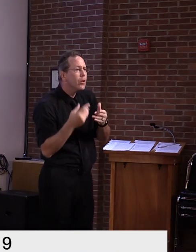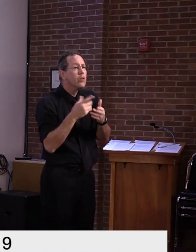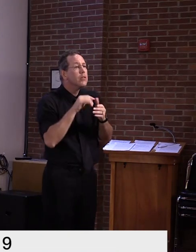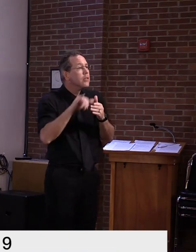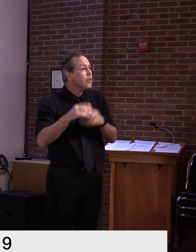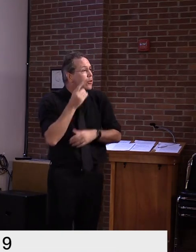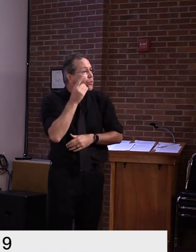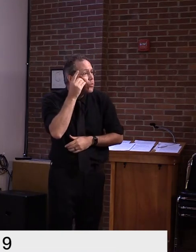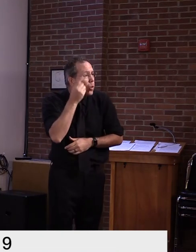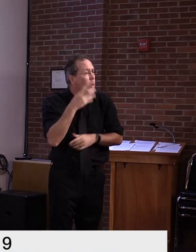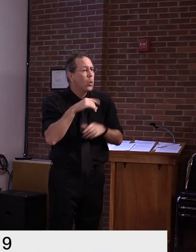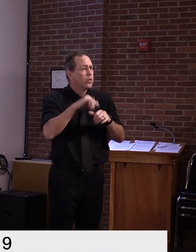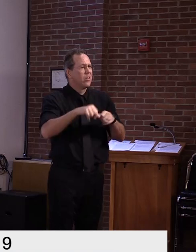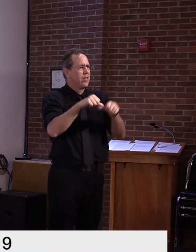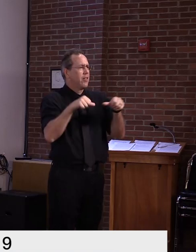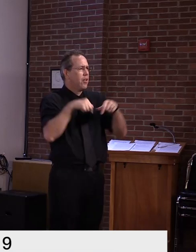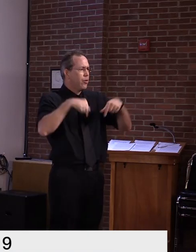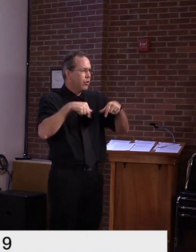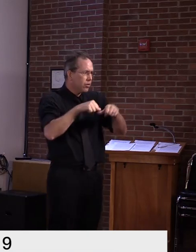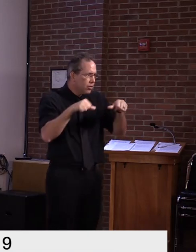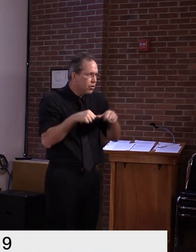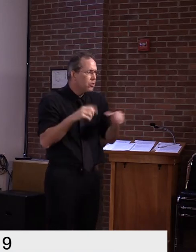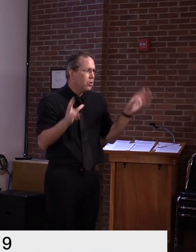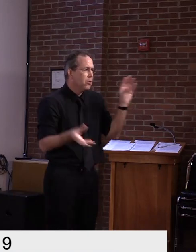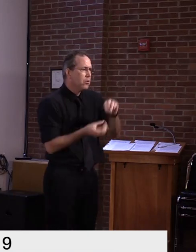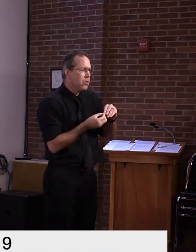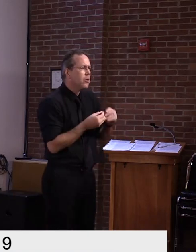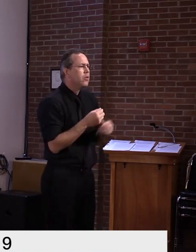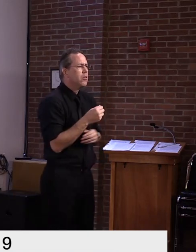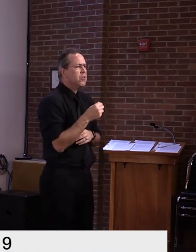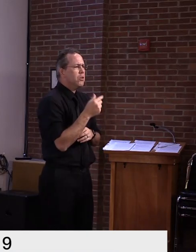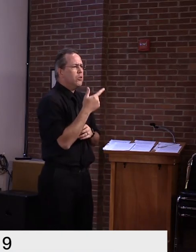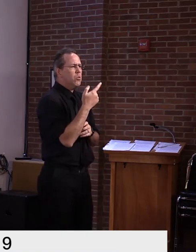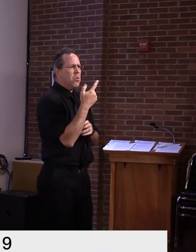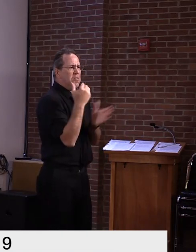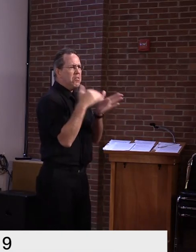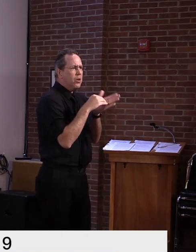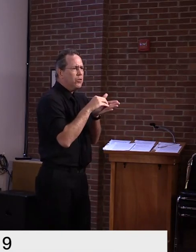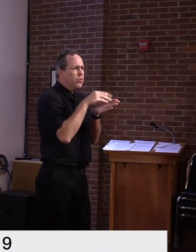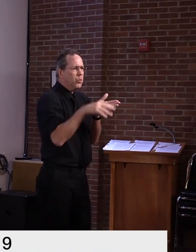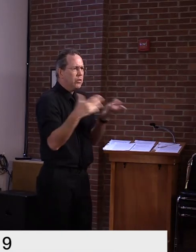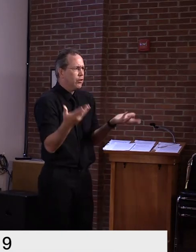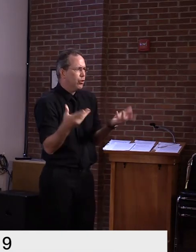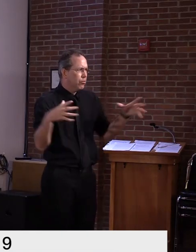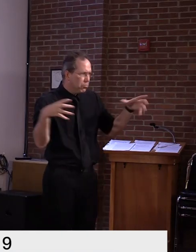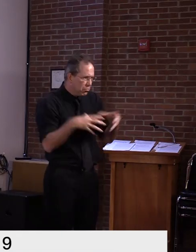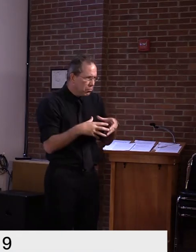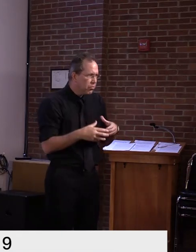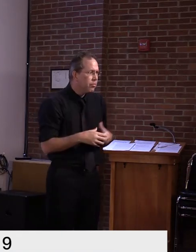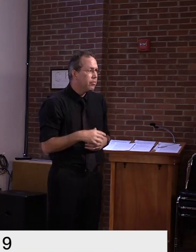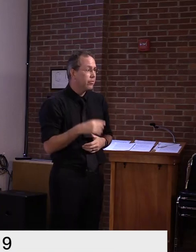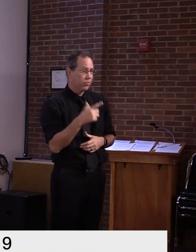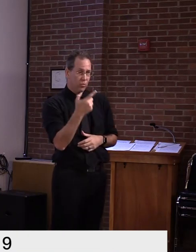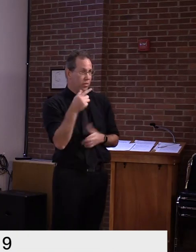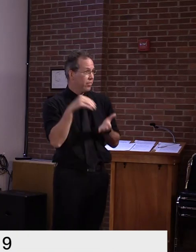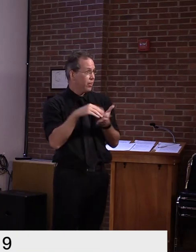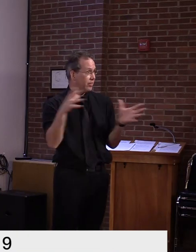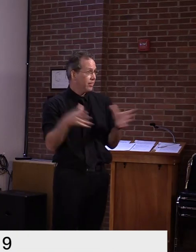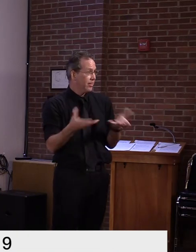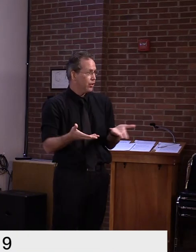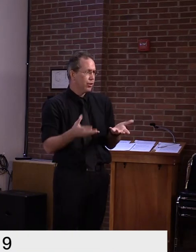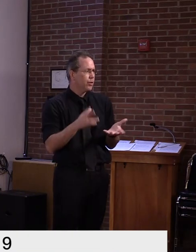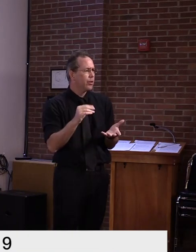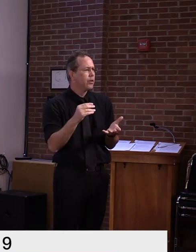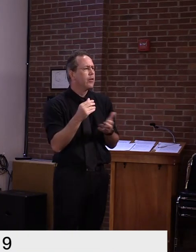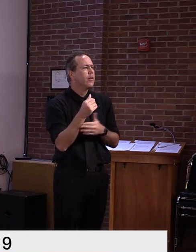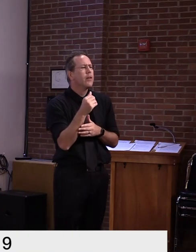It's just over 21,000 students across all of our colleges and universities. About 15,000 of those individuals will be coming from out of